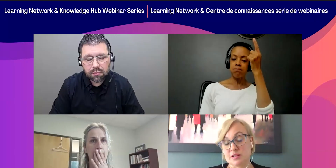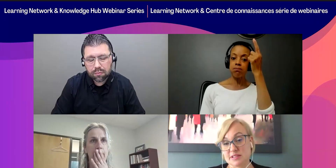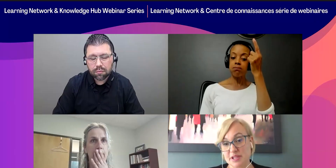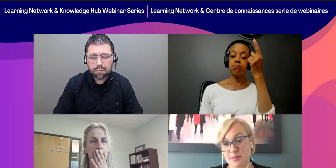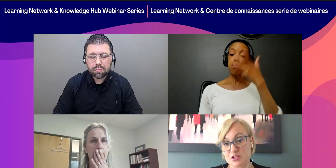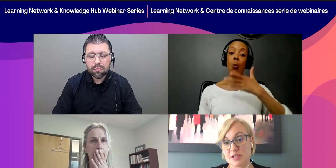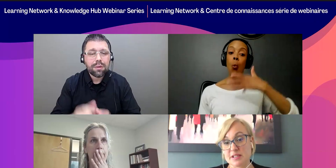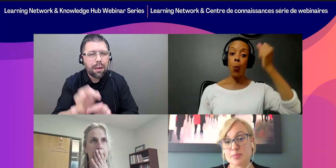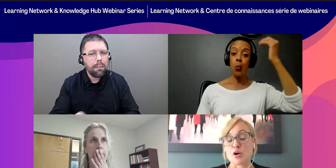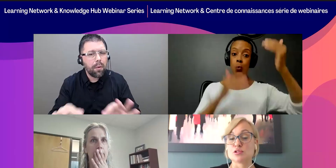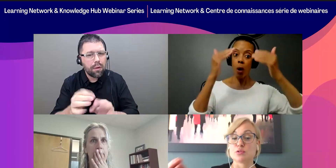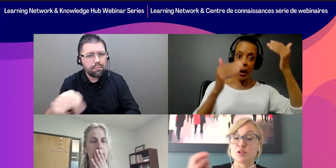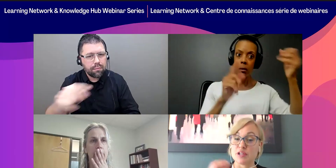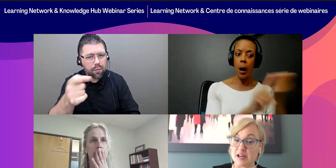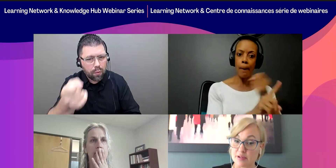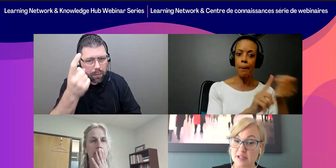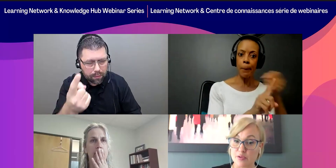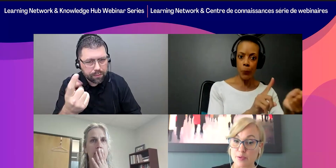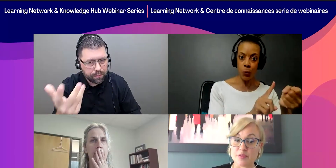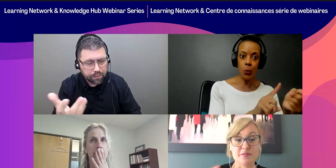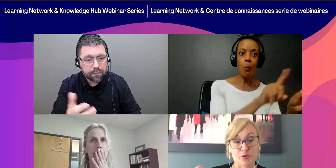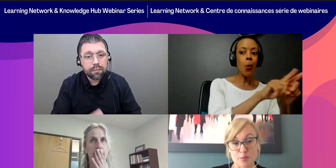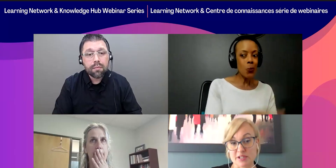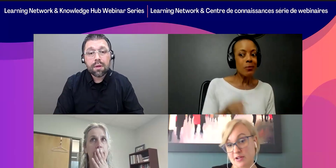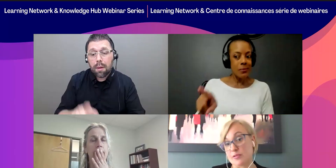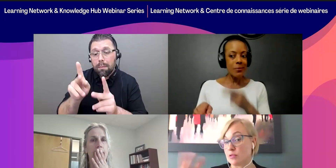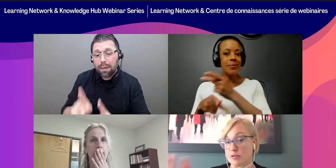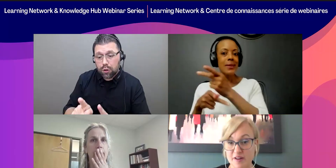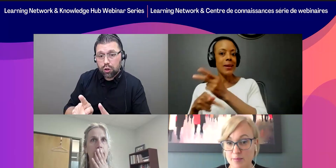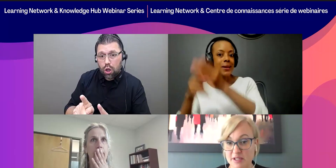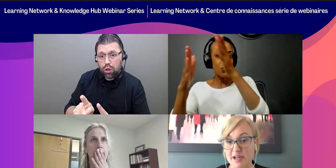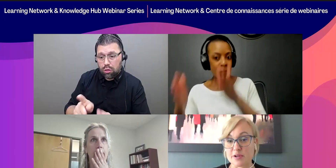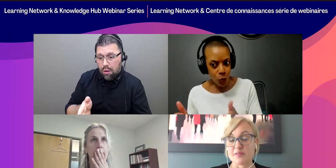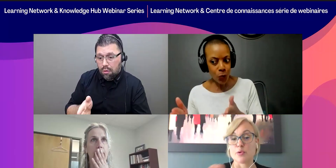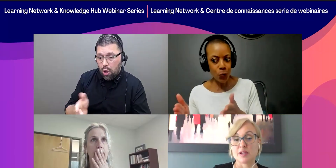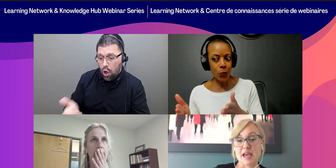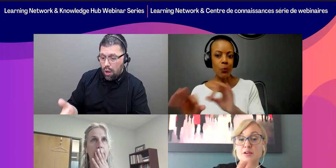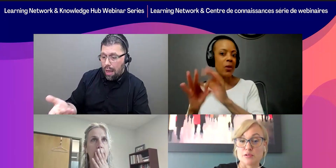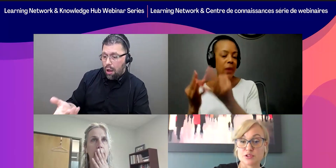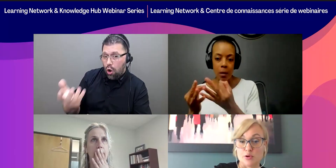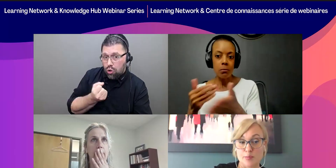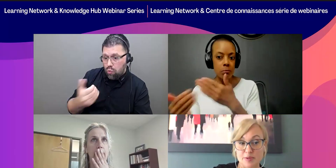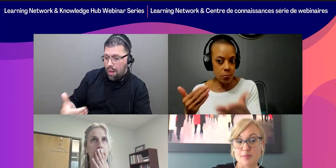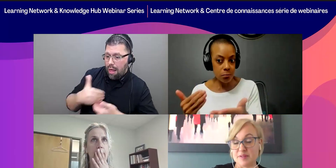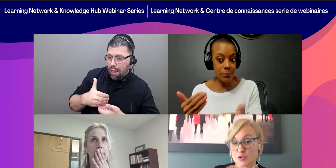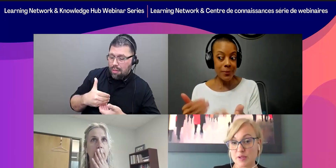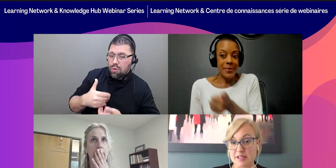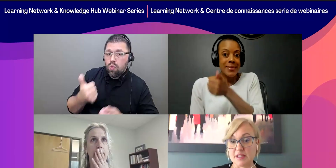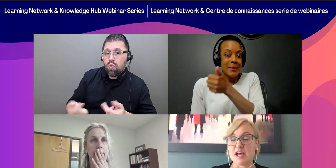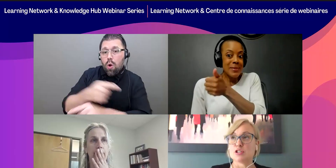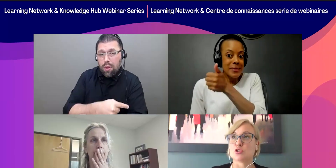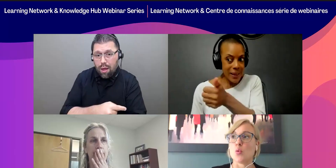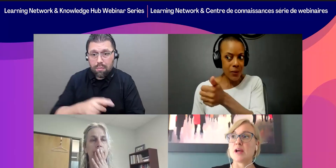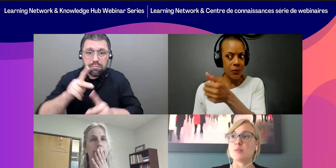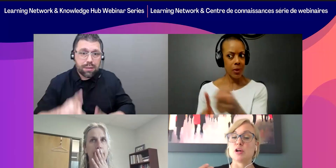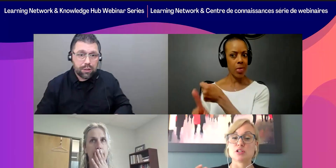older adult is being mistreated, but also the caregiver, the informal caregiver or family caregiver, can also be